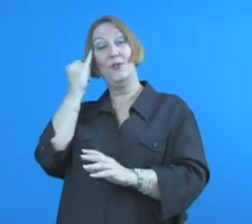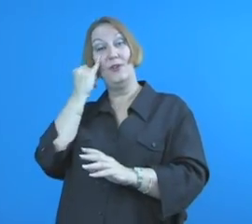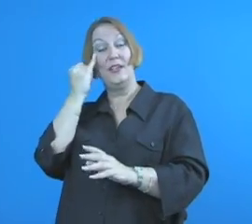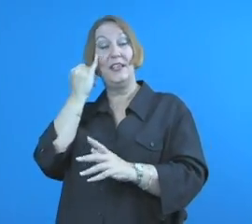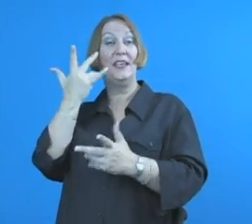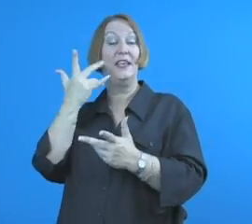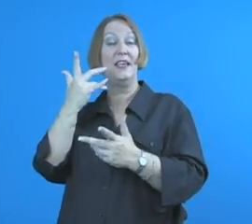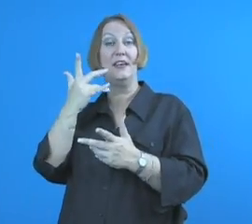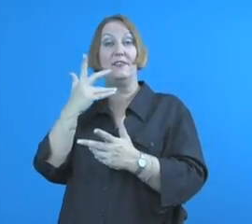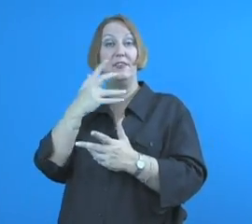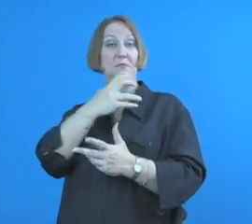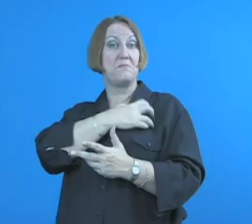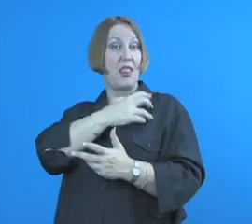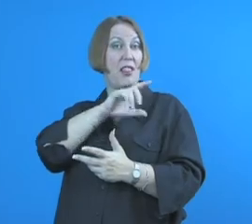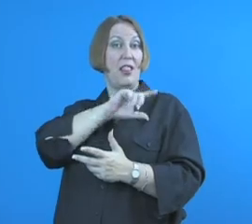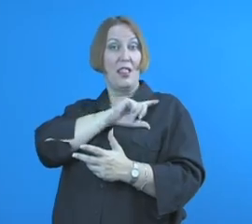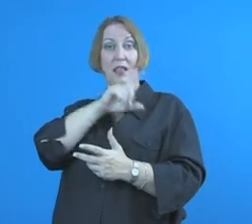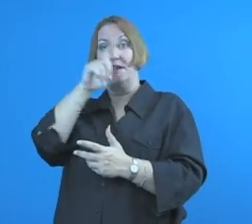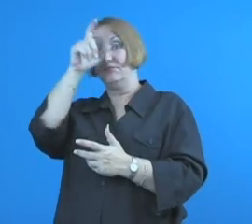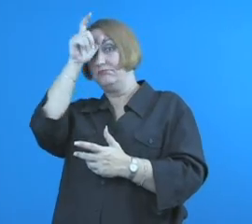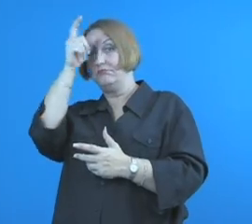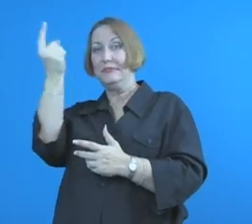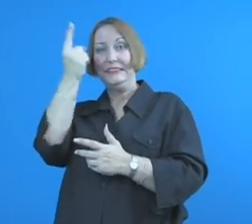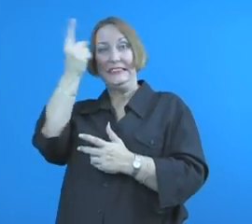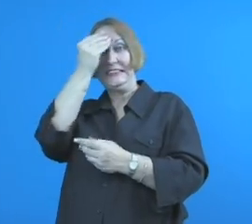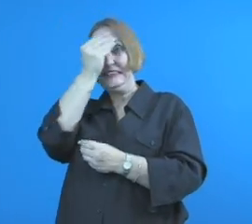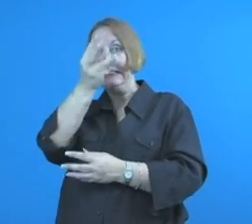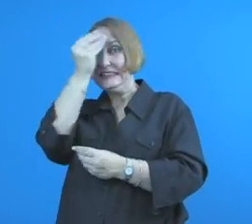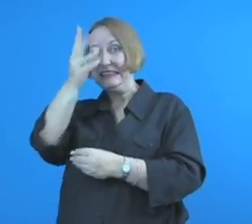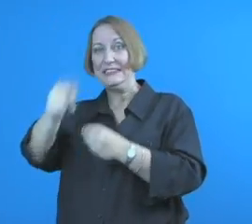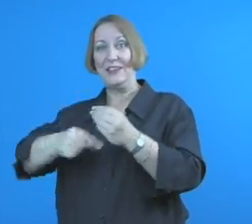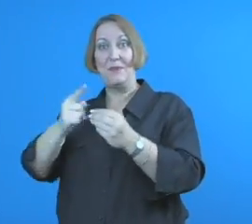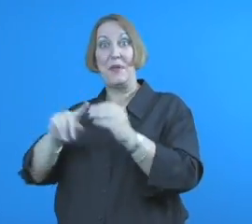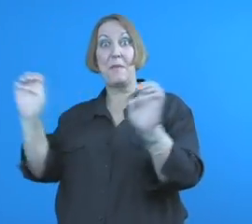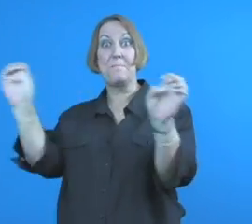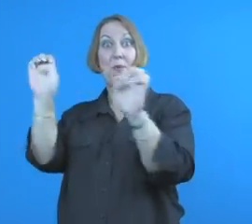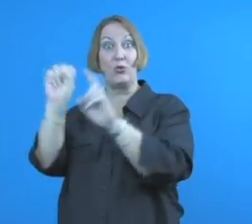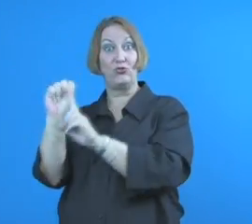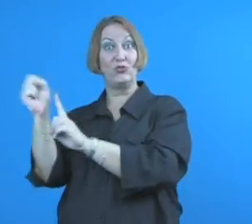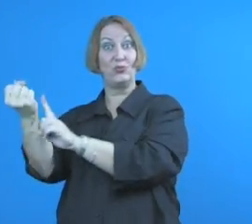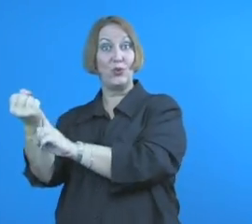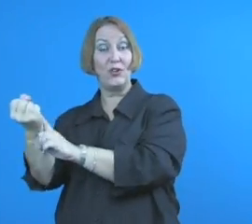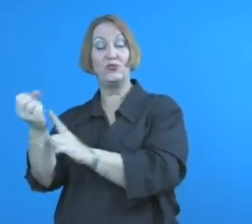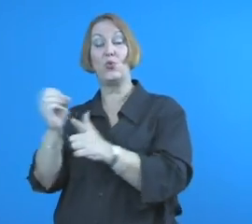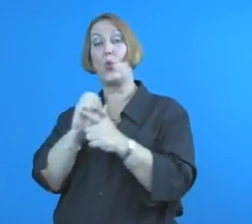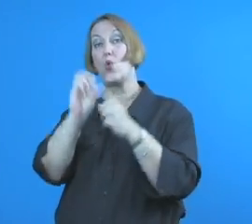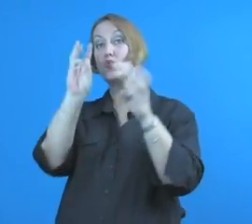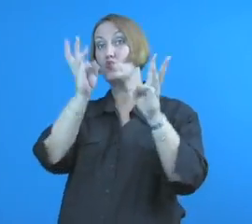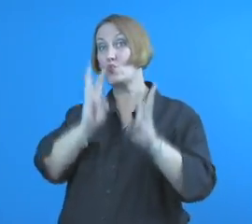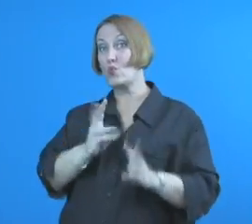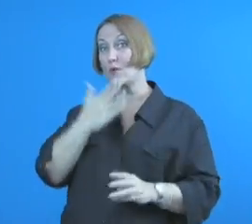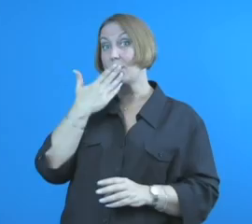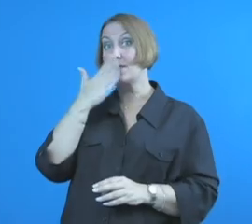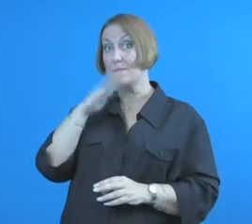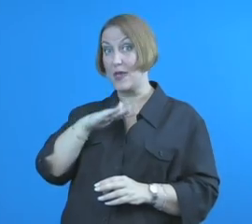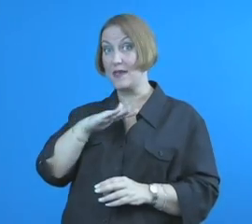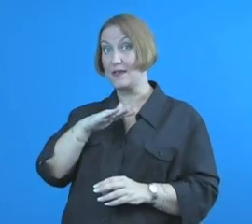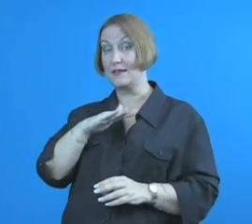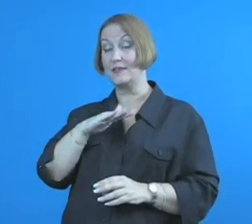text message or closed captioning, one of our most vulnerable communities is not getting the message because they are unable to comprehend